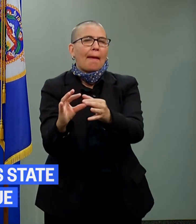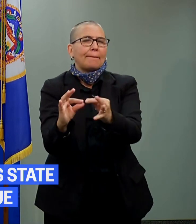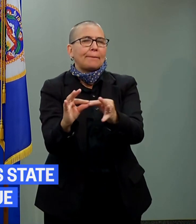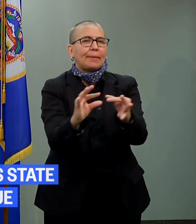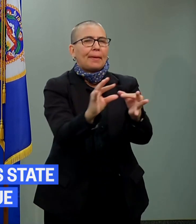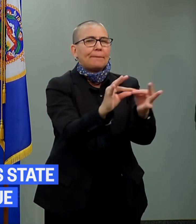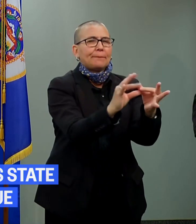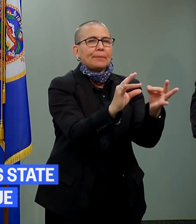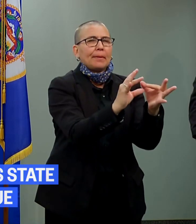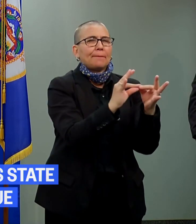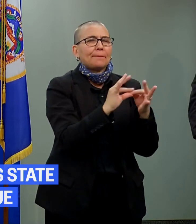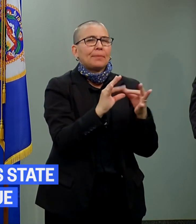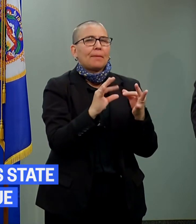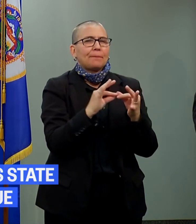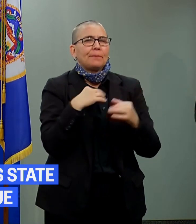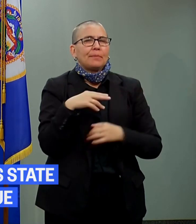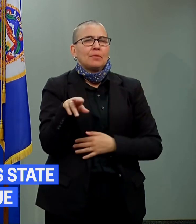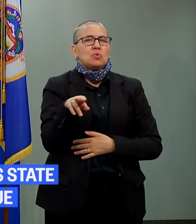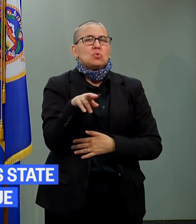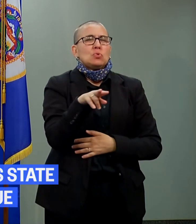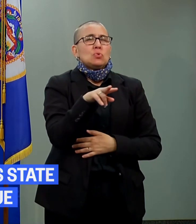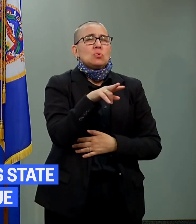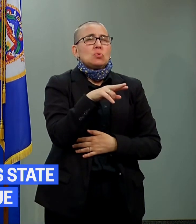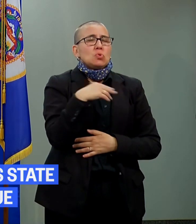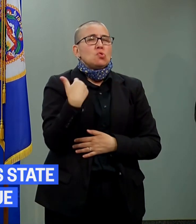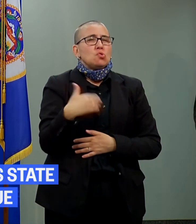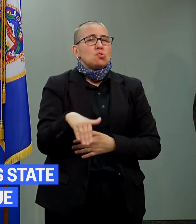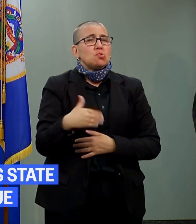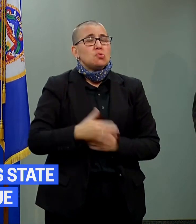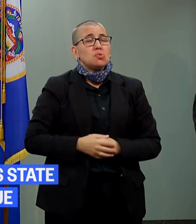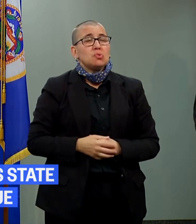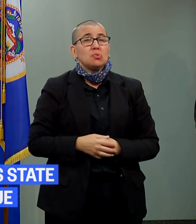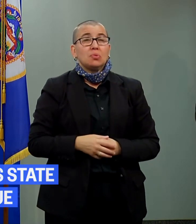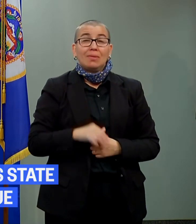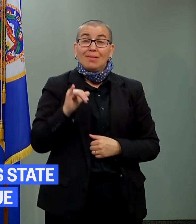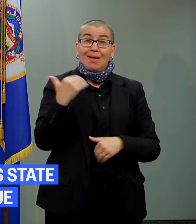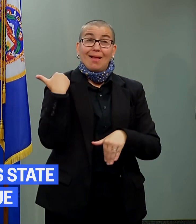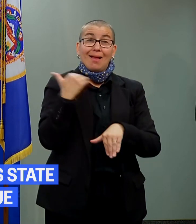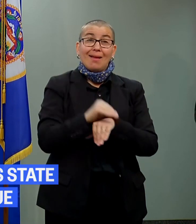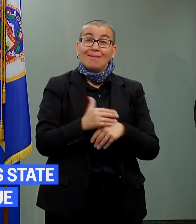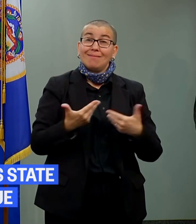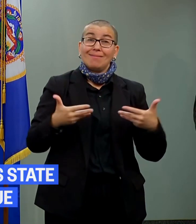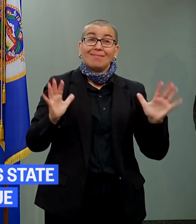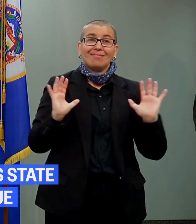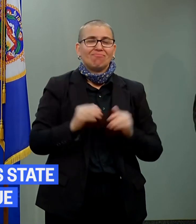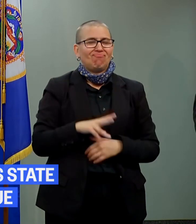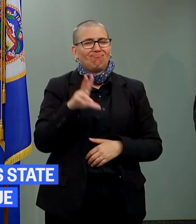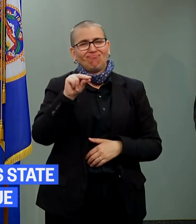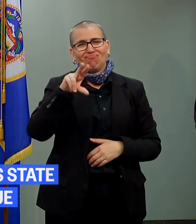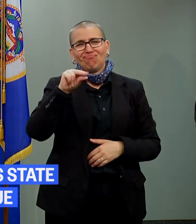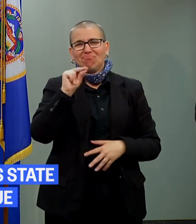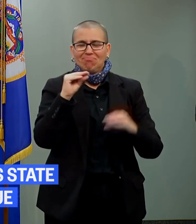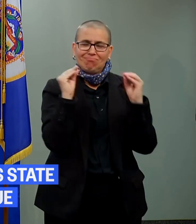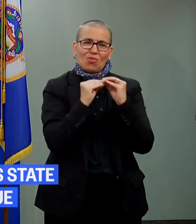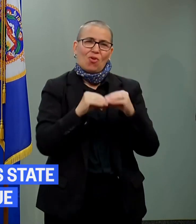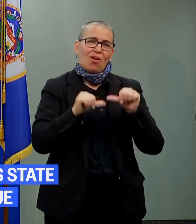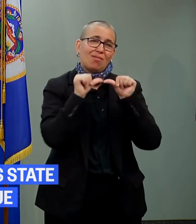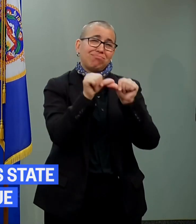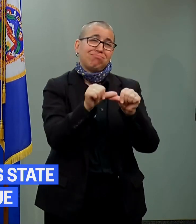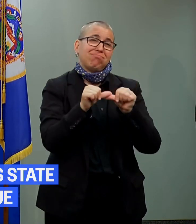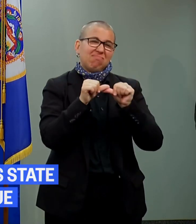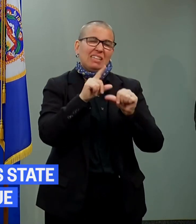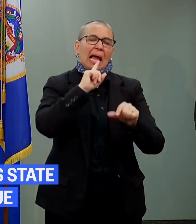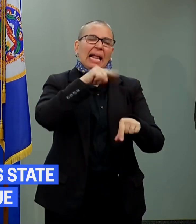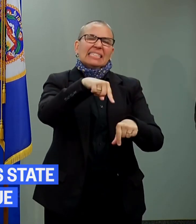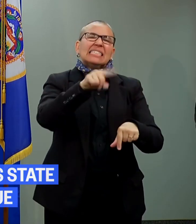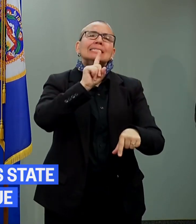work remains ahead of us. We are committed to all of that work, whether it's this week, next month,